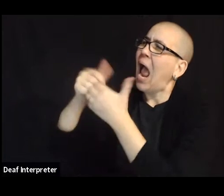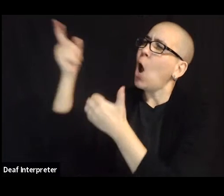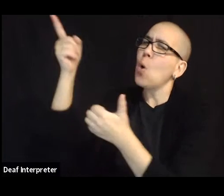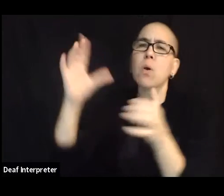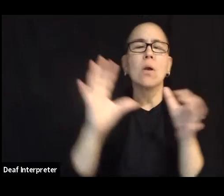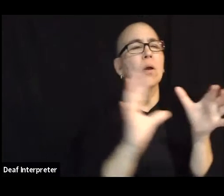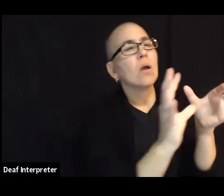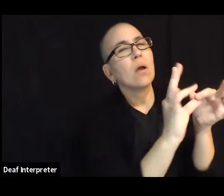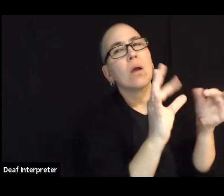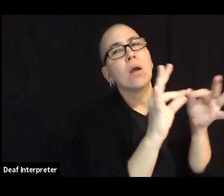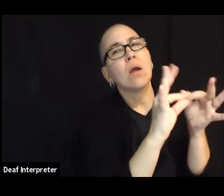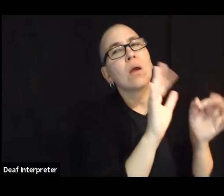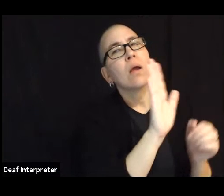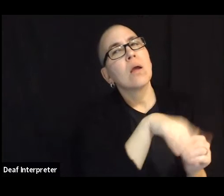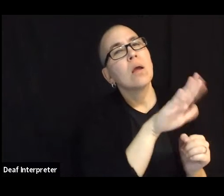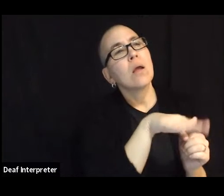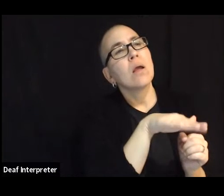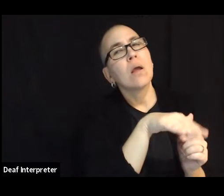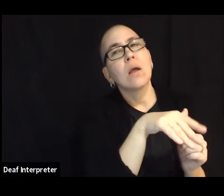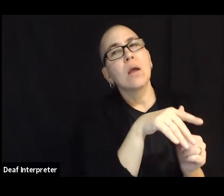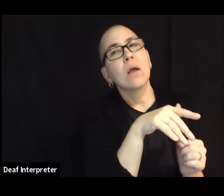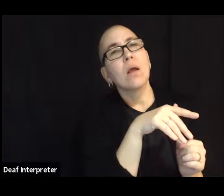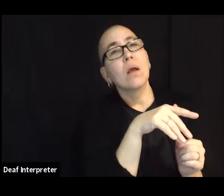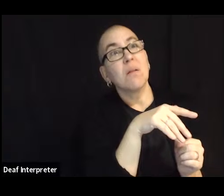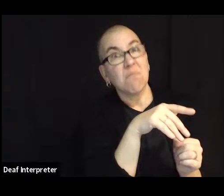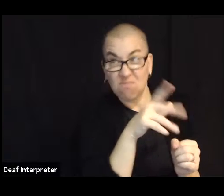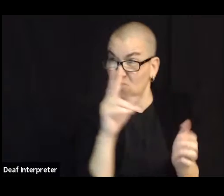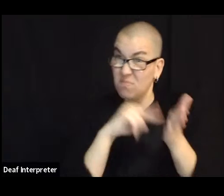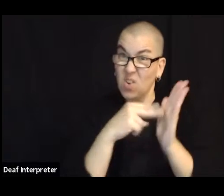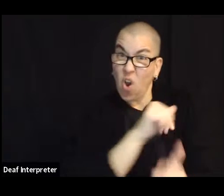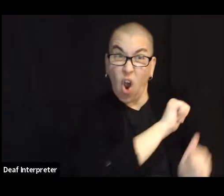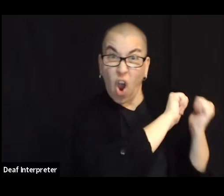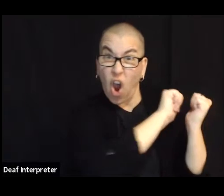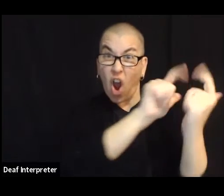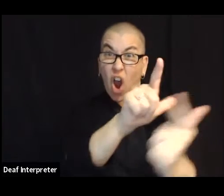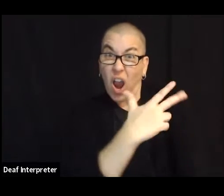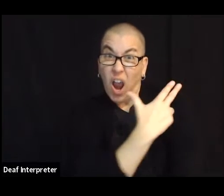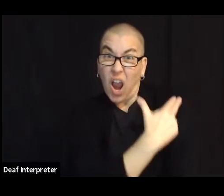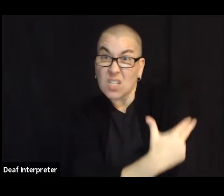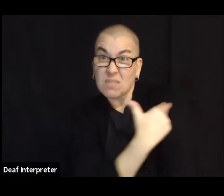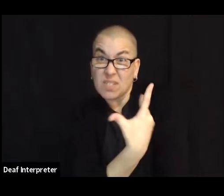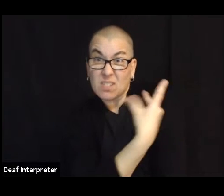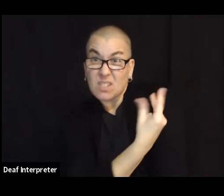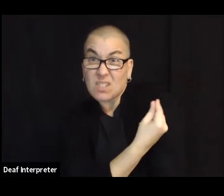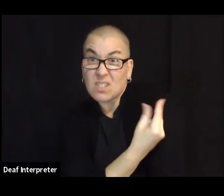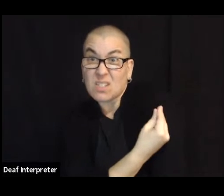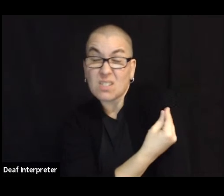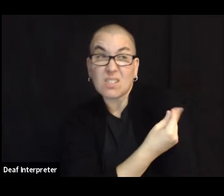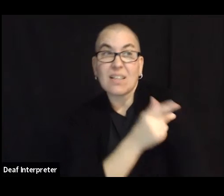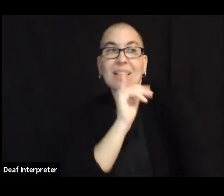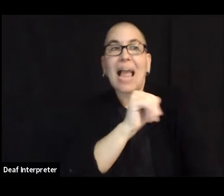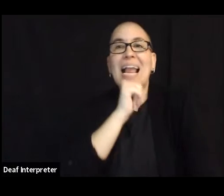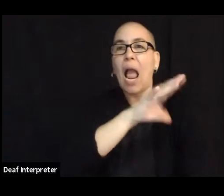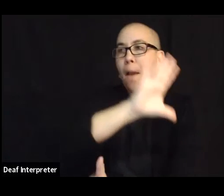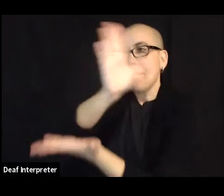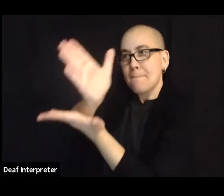it? Are all the hospital systems doing this? And are those rules that you set out about who should be vaccinated